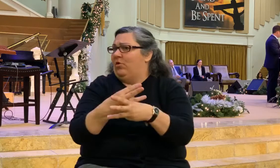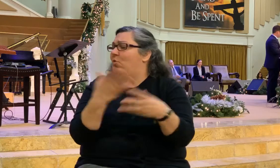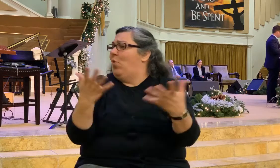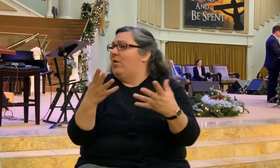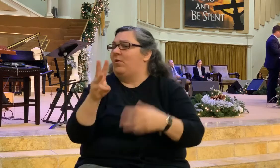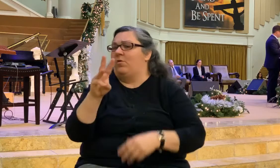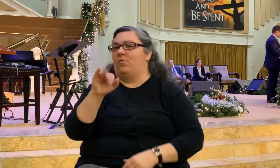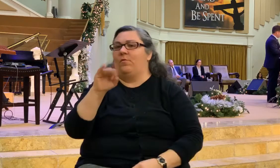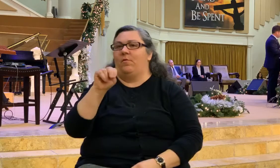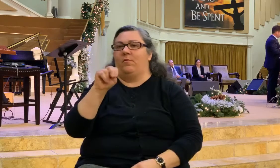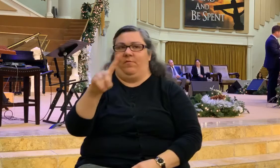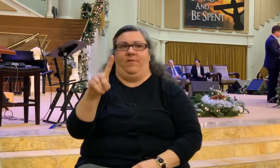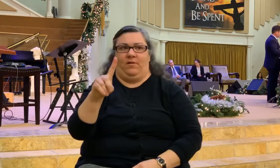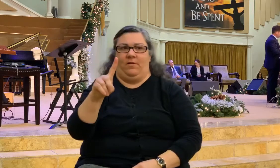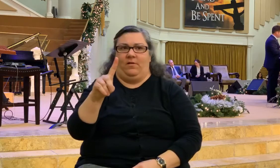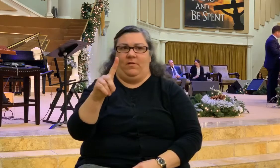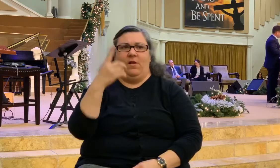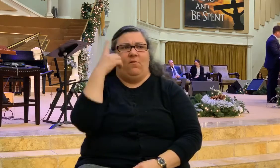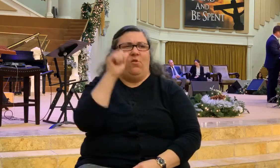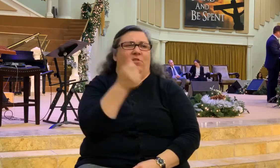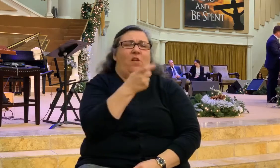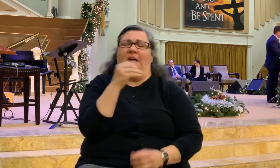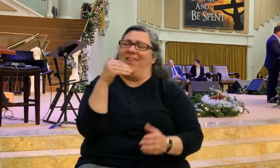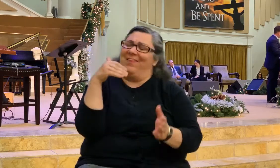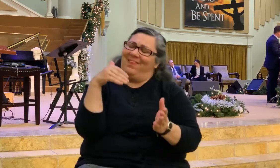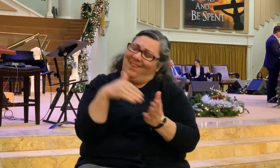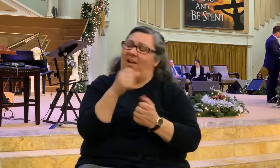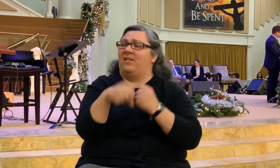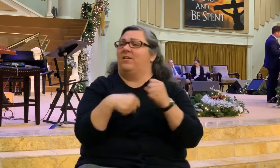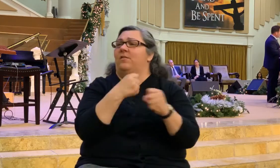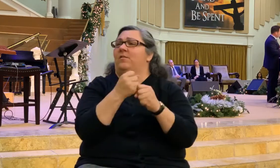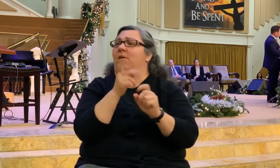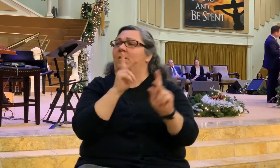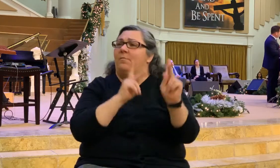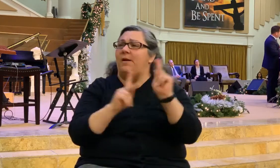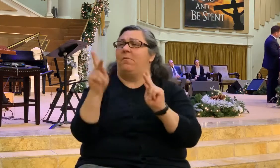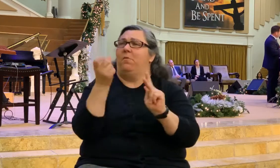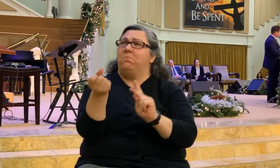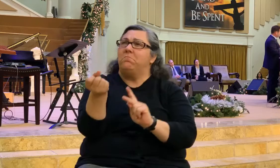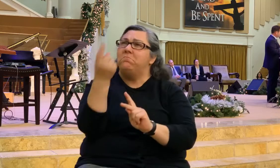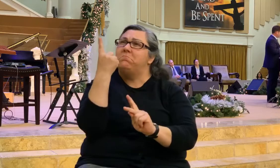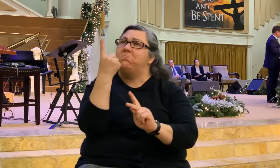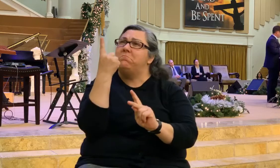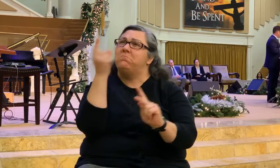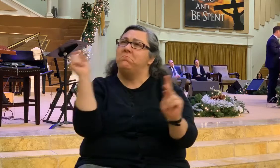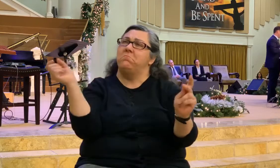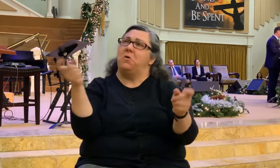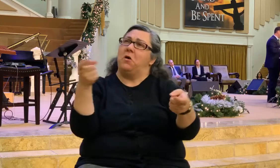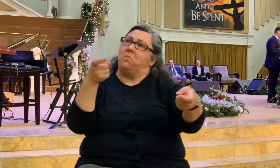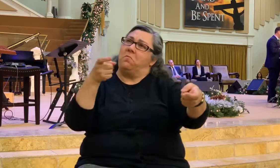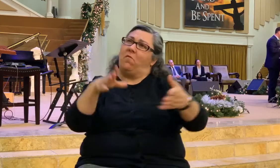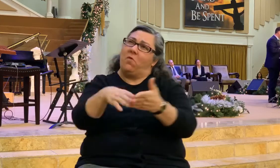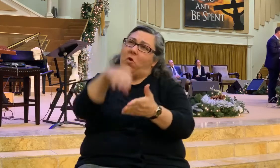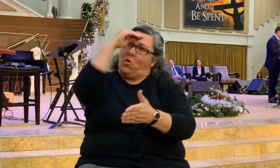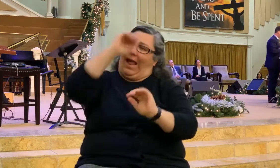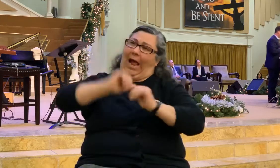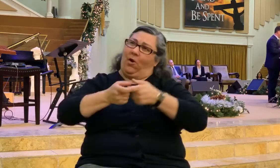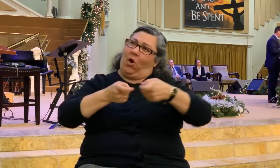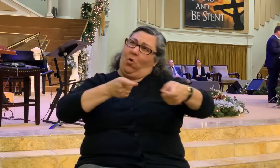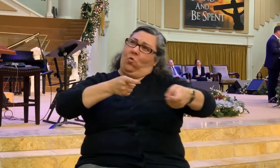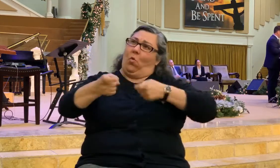of years, people have attempted to understand and visualize and harness the power of